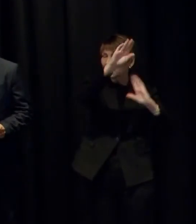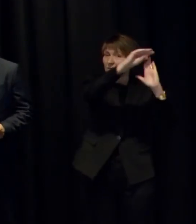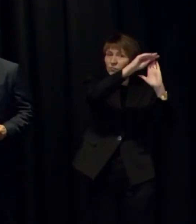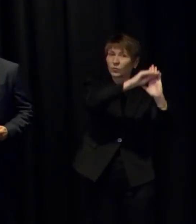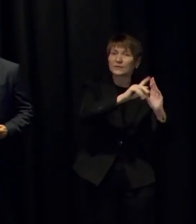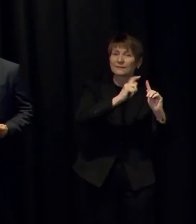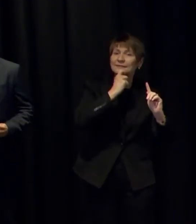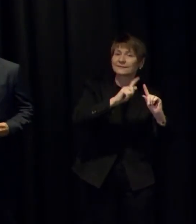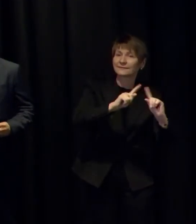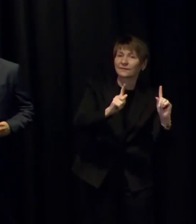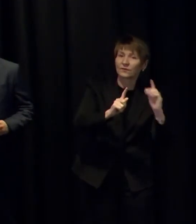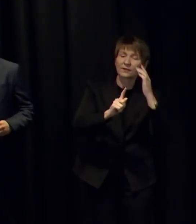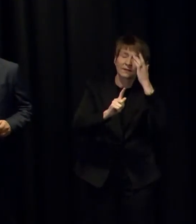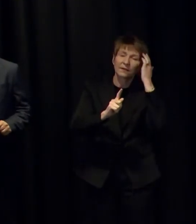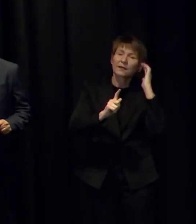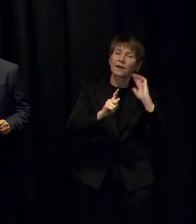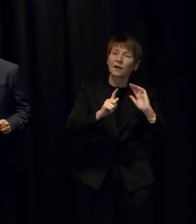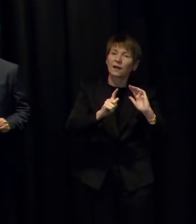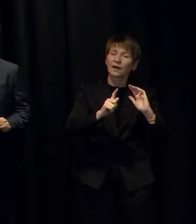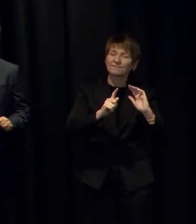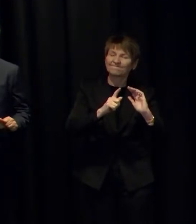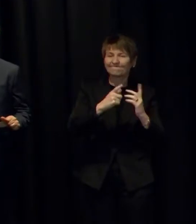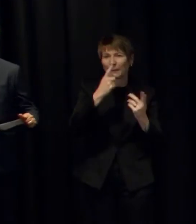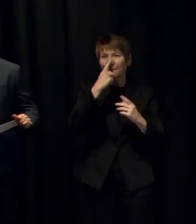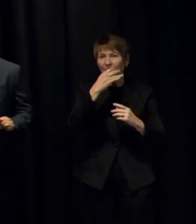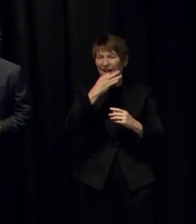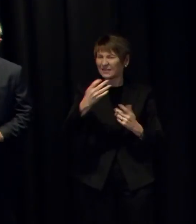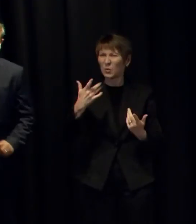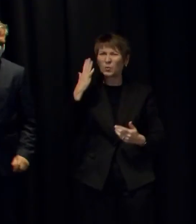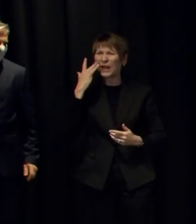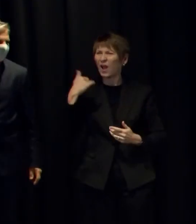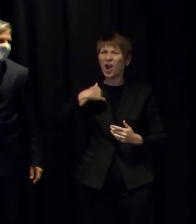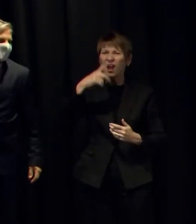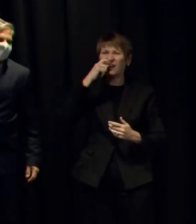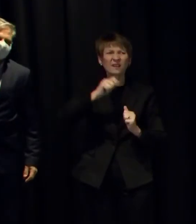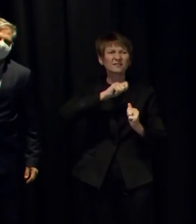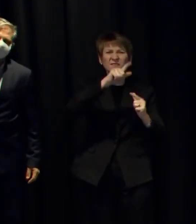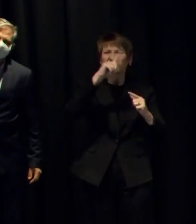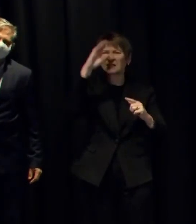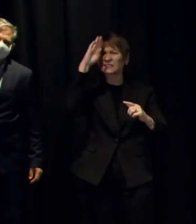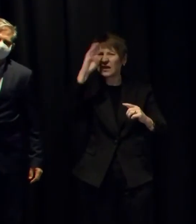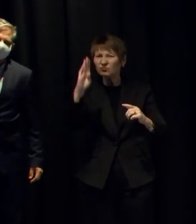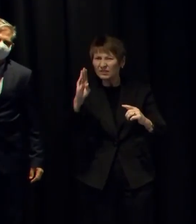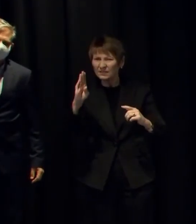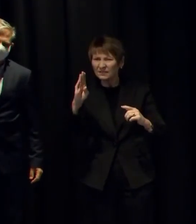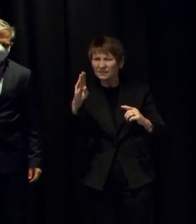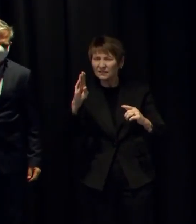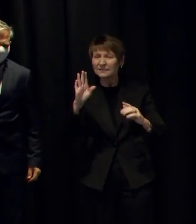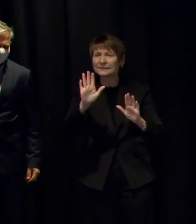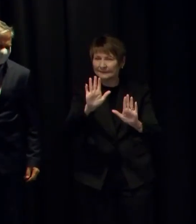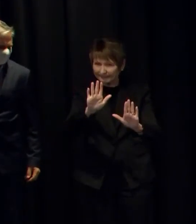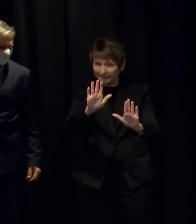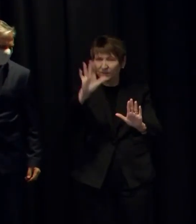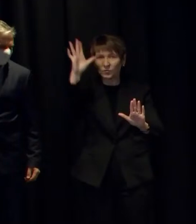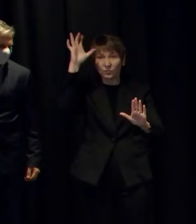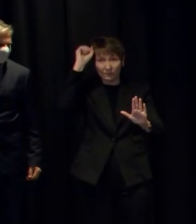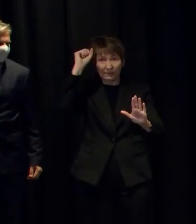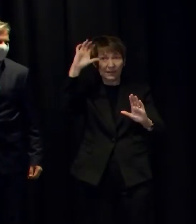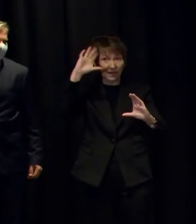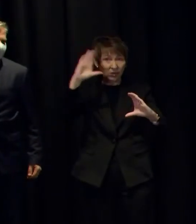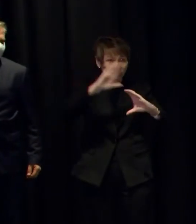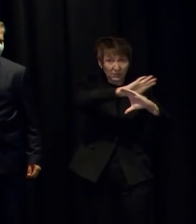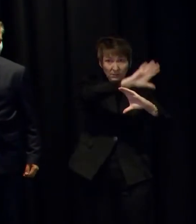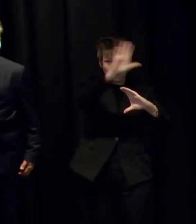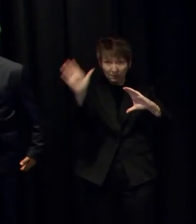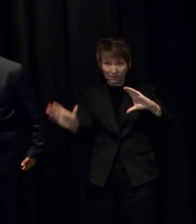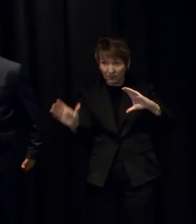mark, and that's all about people going and getting their first and second dose appointments. And to that end, we're on the phone ringing people who have got a second dose appointment coming